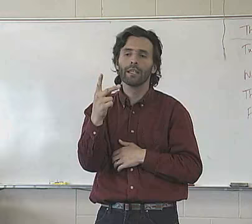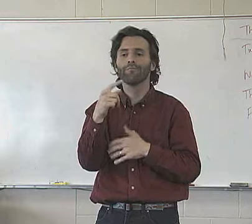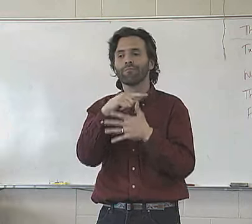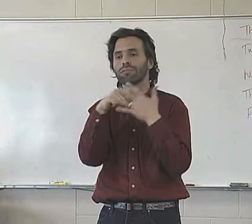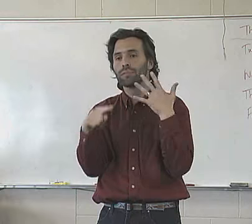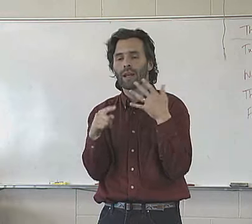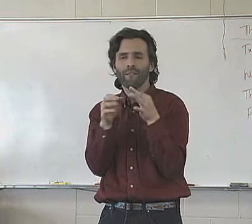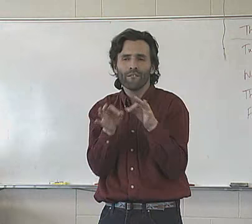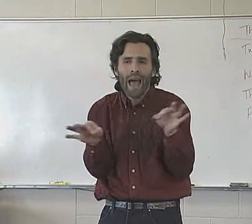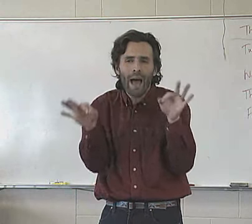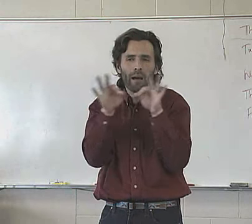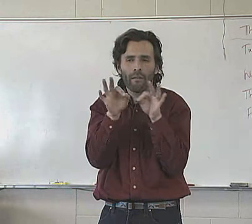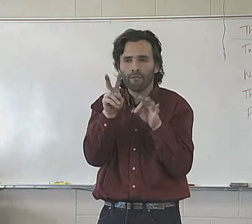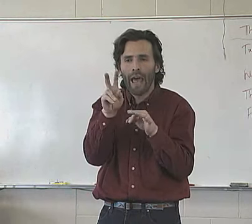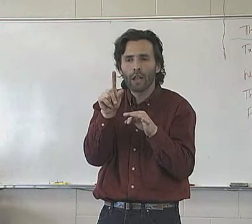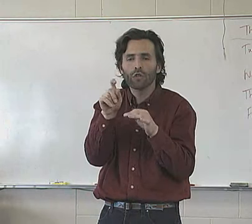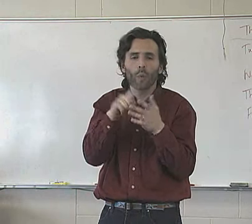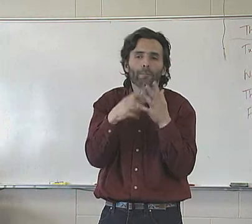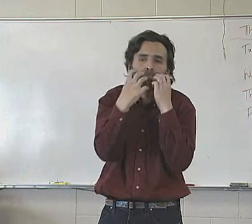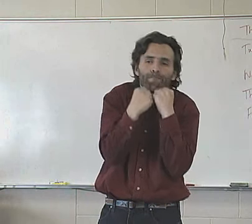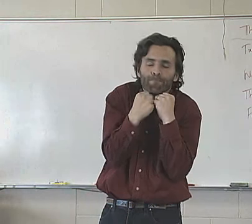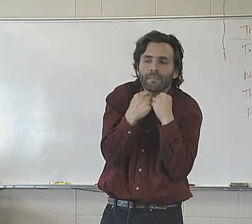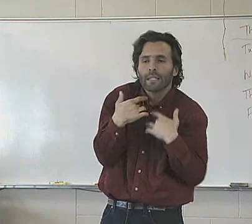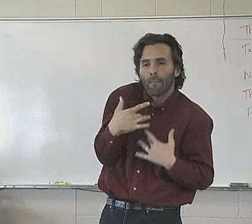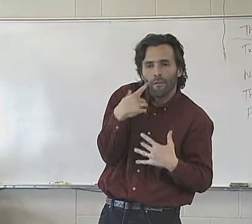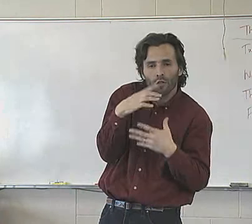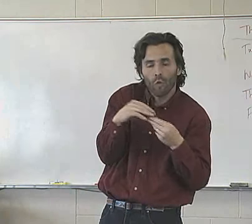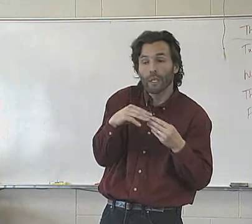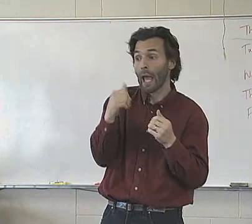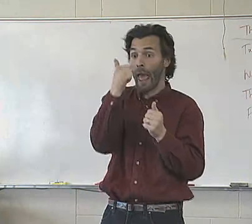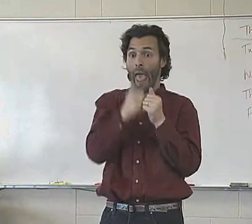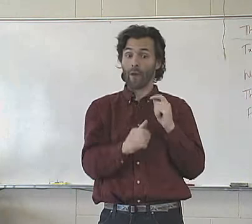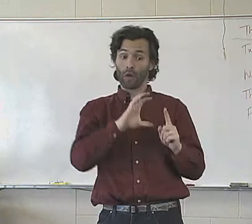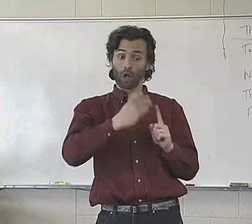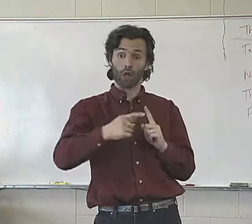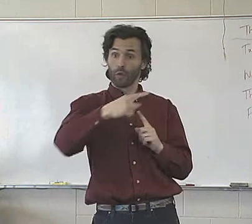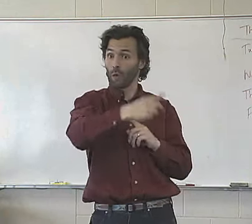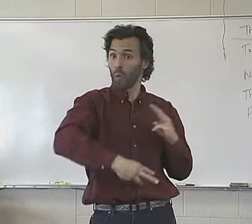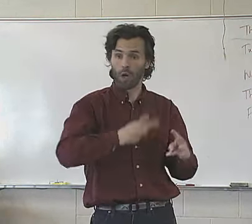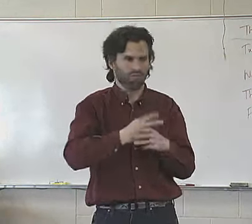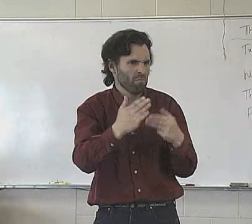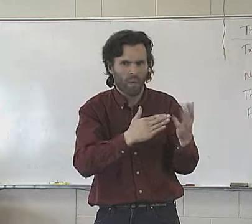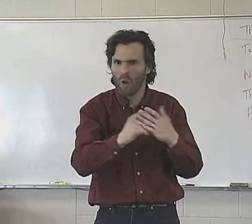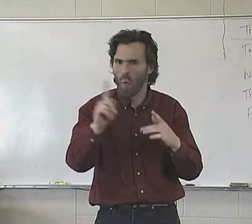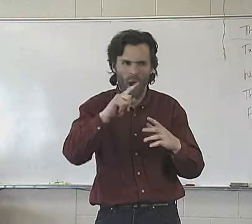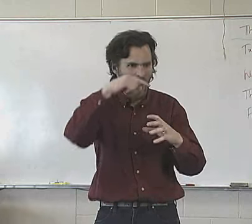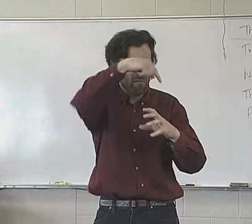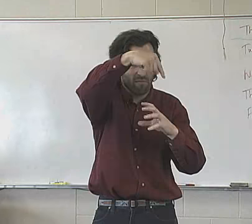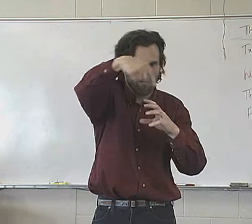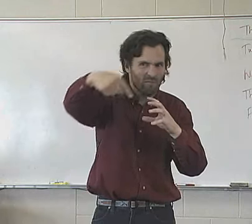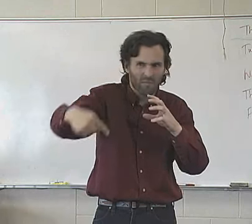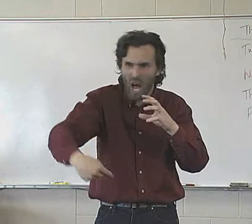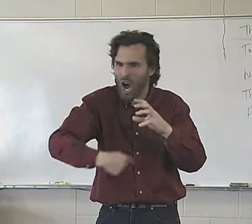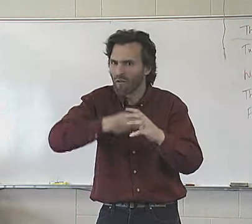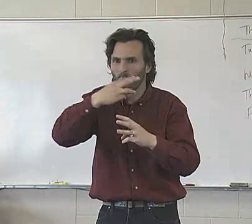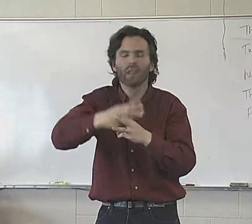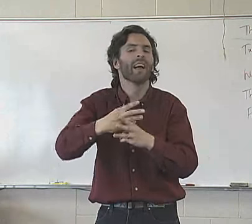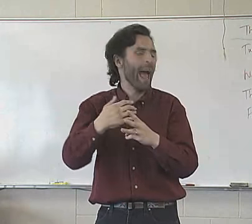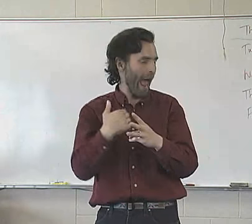values and things that are very typical of stories. Every culture in the world, no matter where you go, have these kinds of stories,